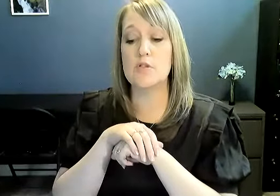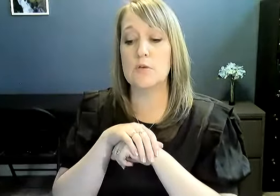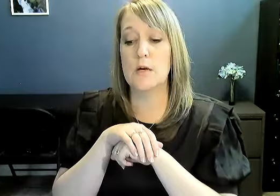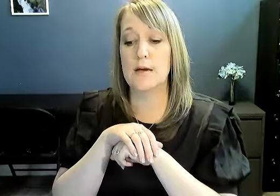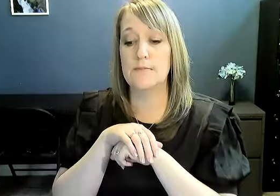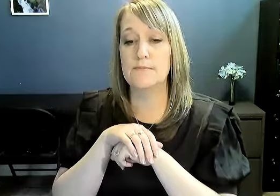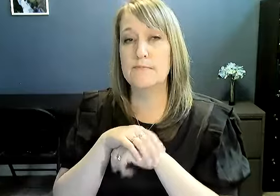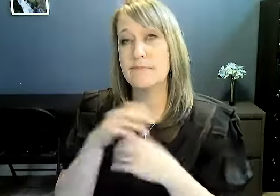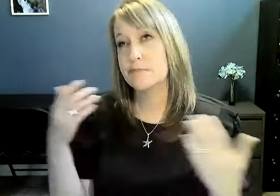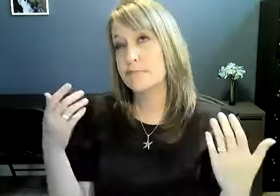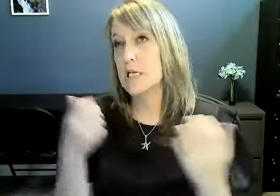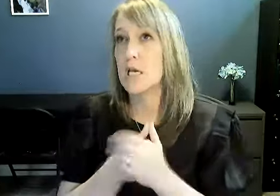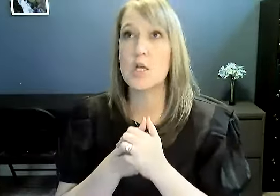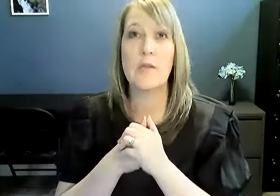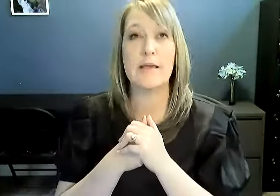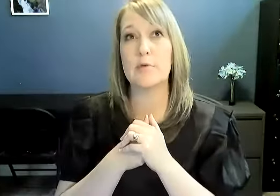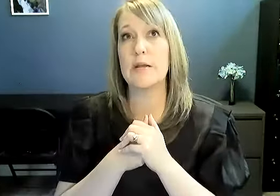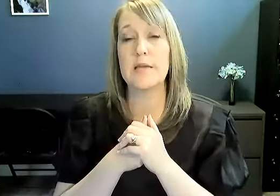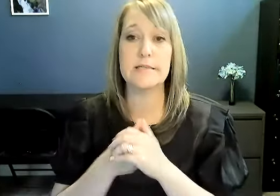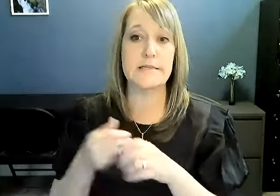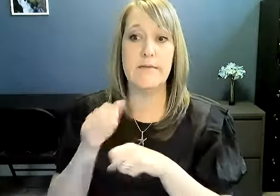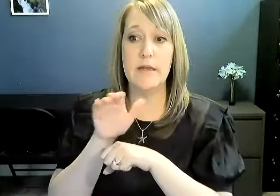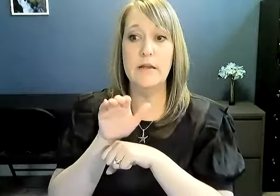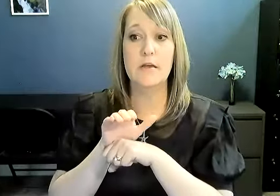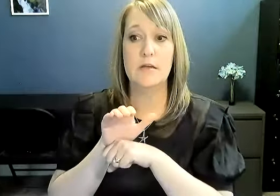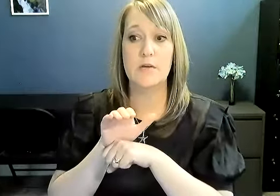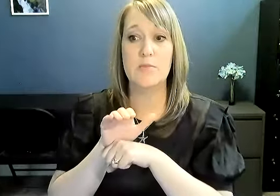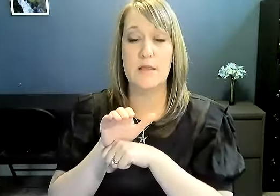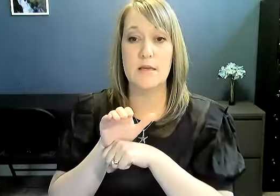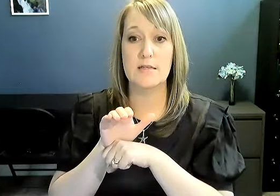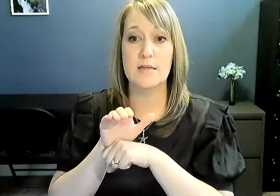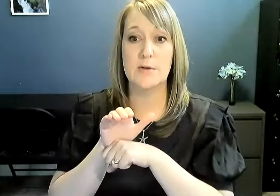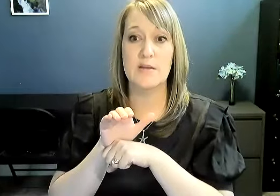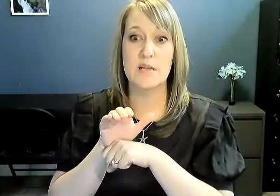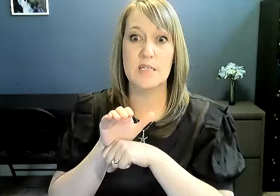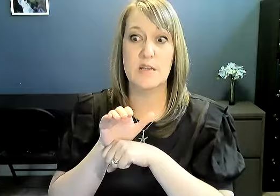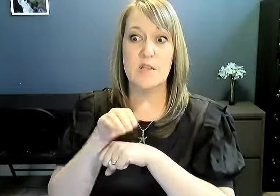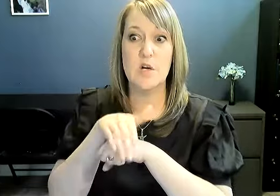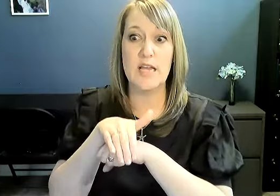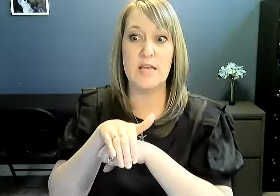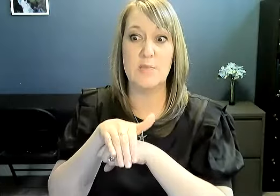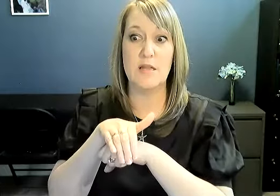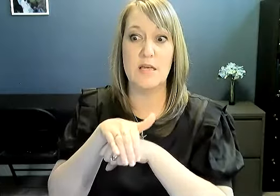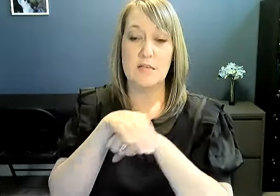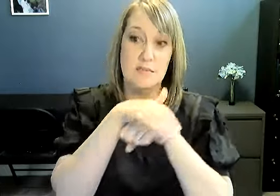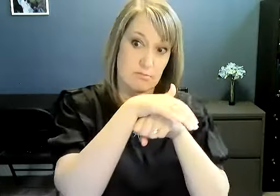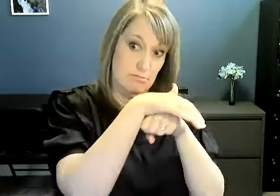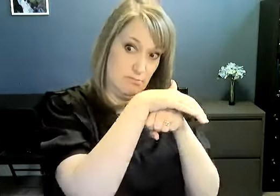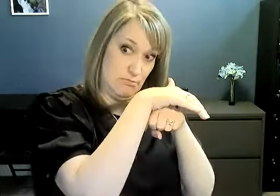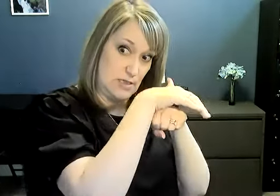do, like if we're going to meet at 7, it would be this. If we're going to meet at 10:30, it would be this. You can see